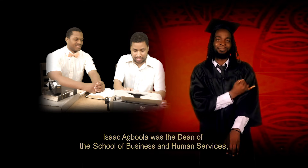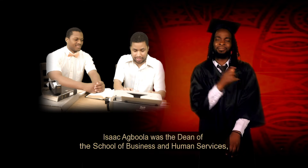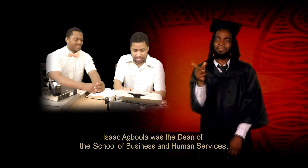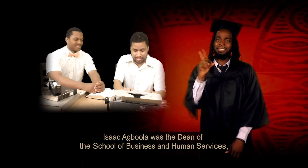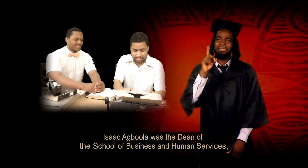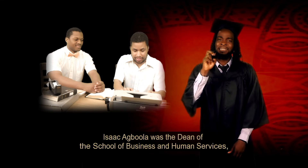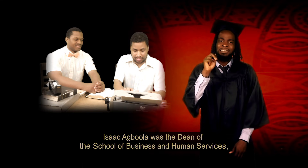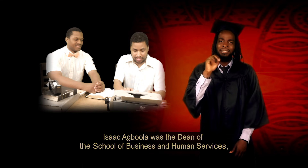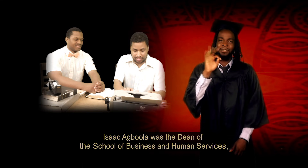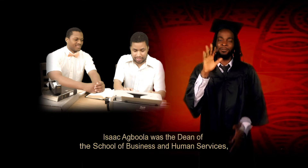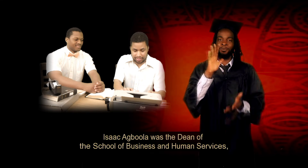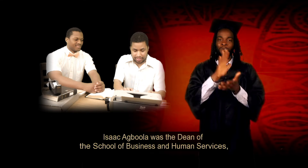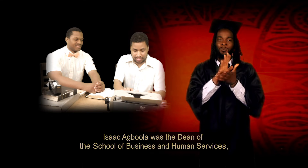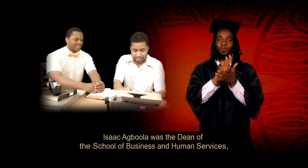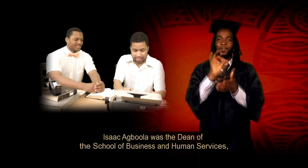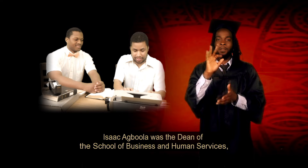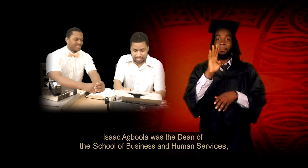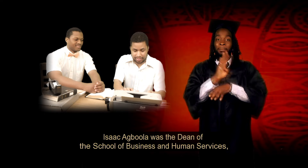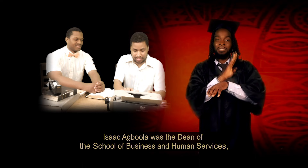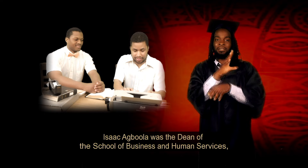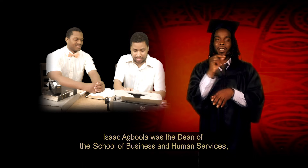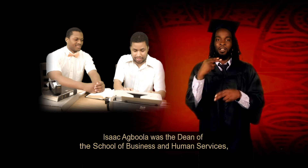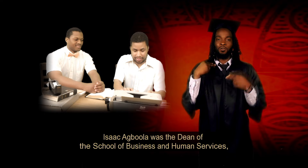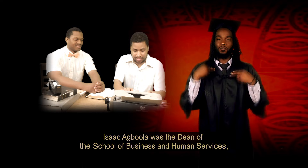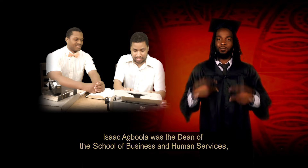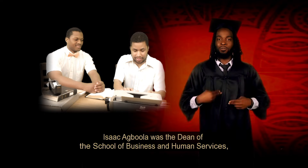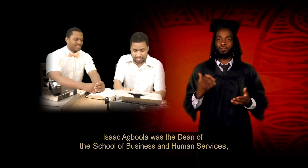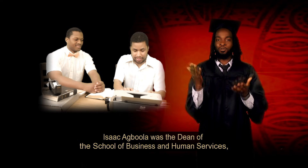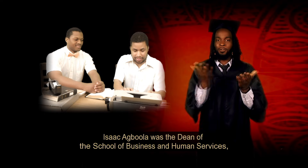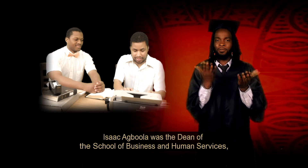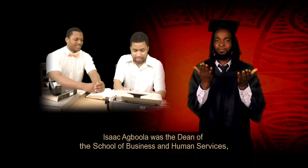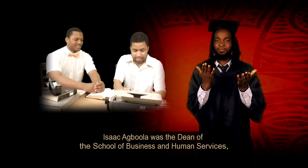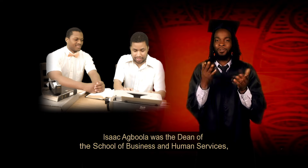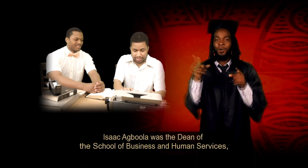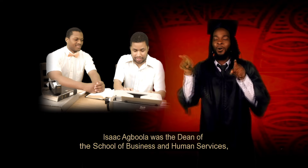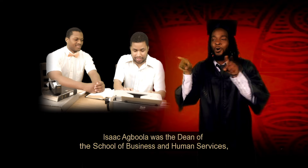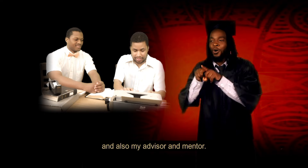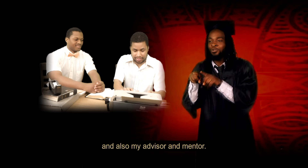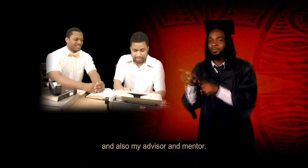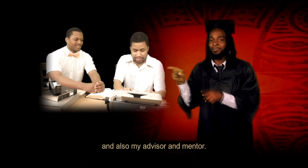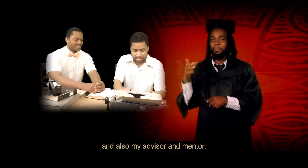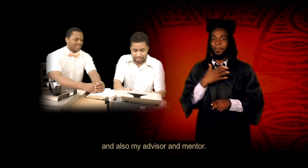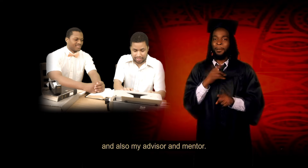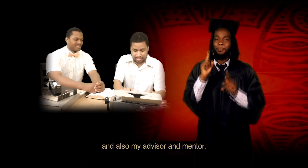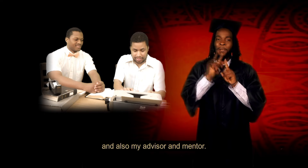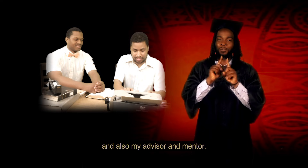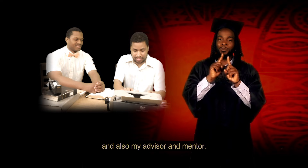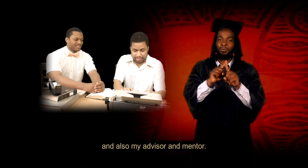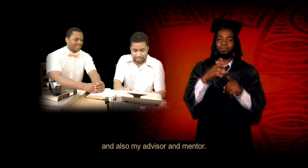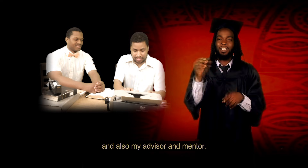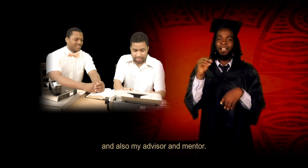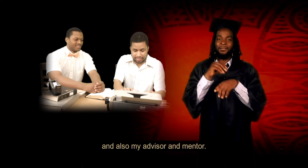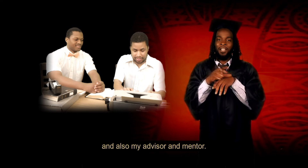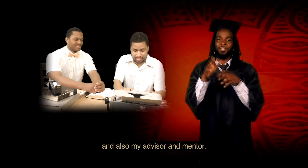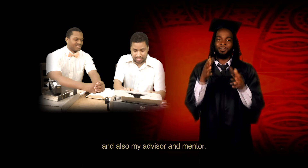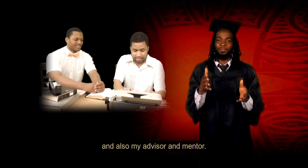Isaac Abula was the Dean of the School of Business and Human Services, and also my advisor and mentor.